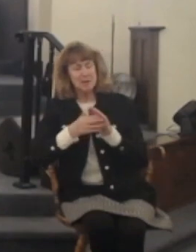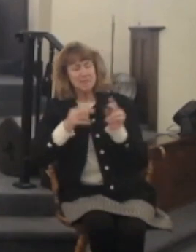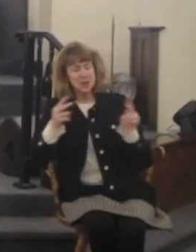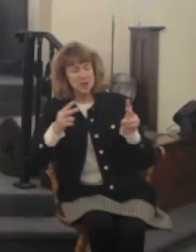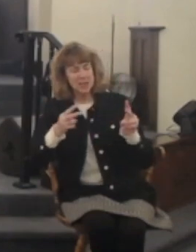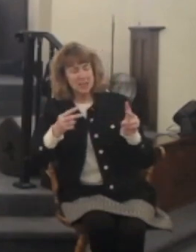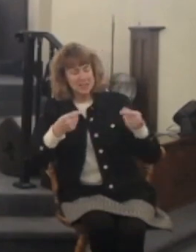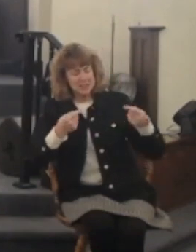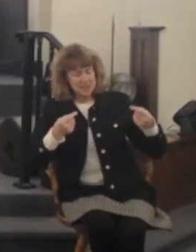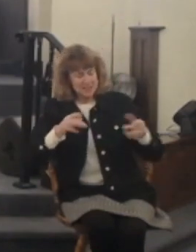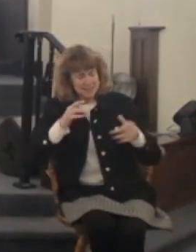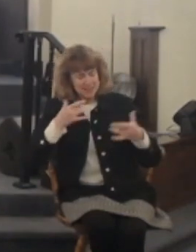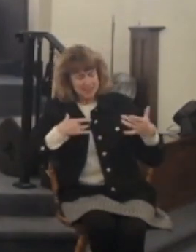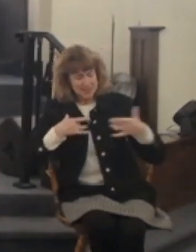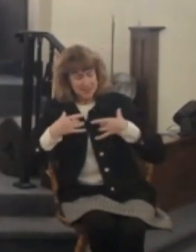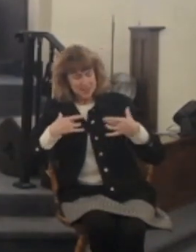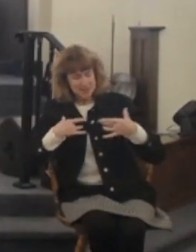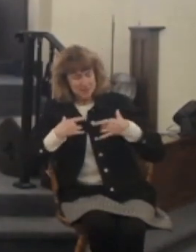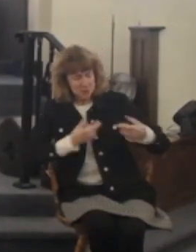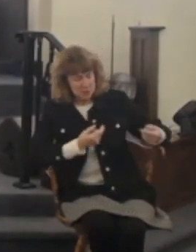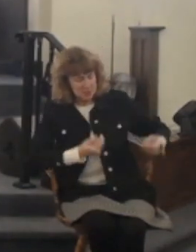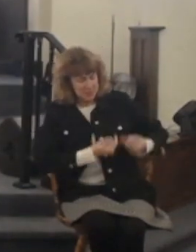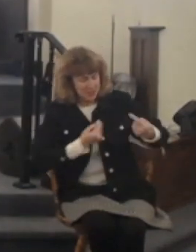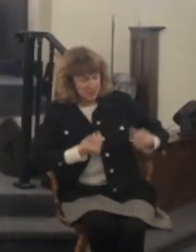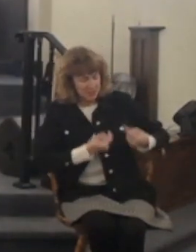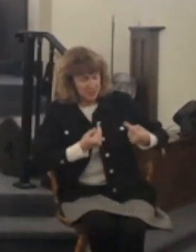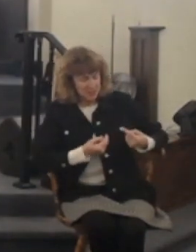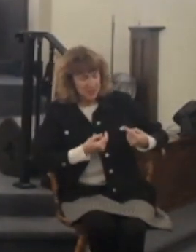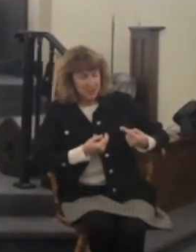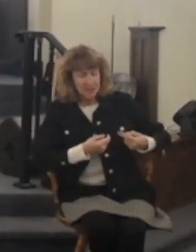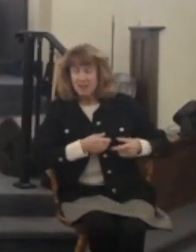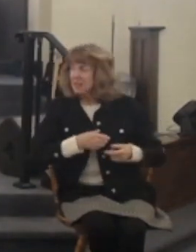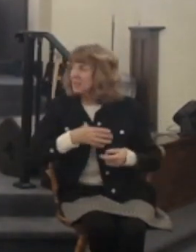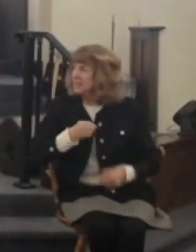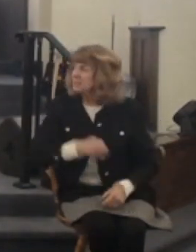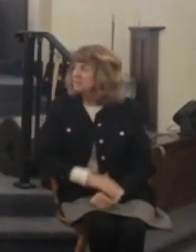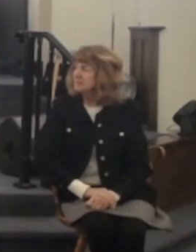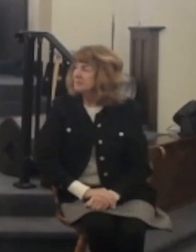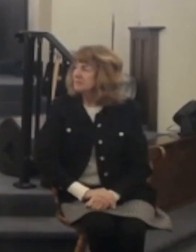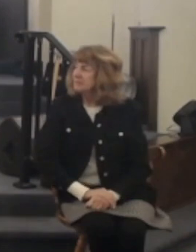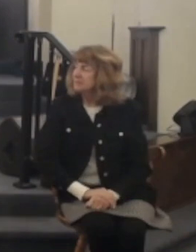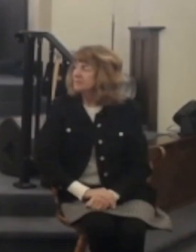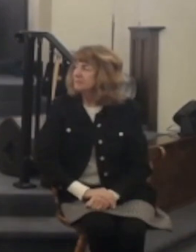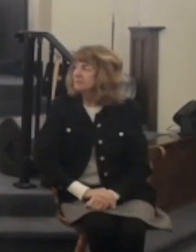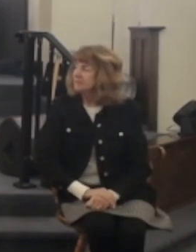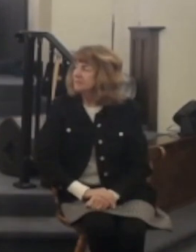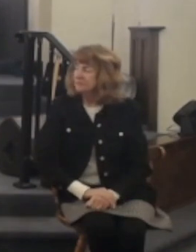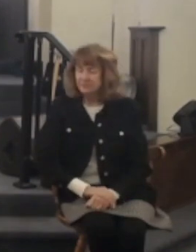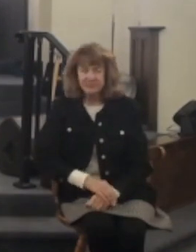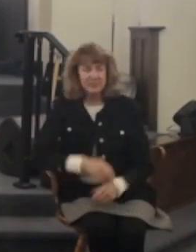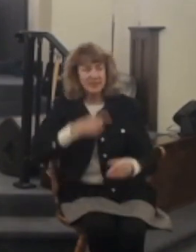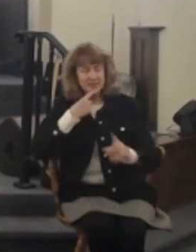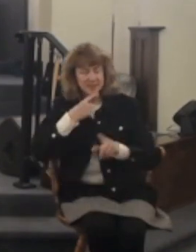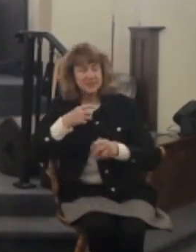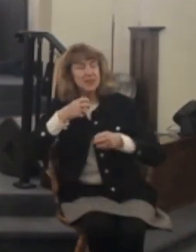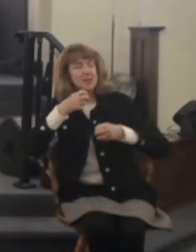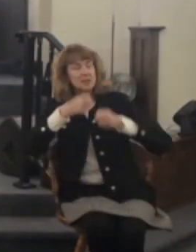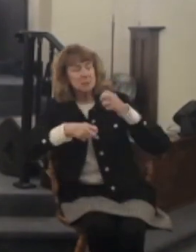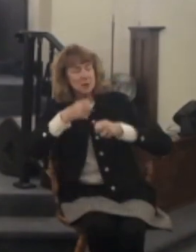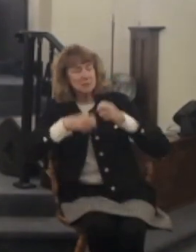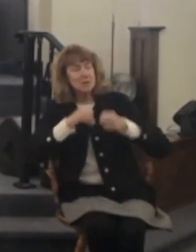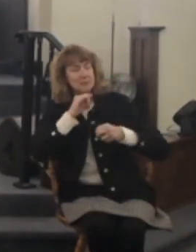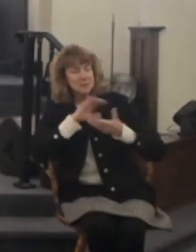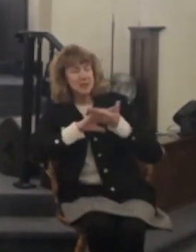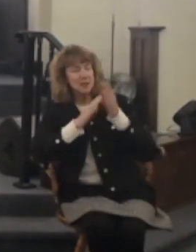yourself because all you see is your sin. And So the problem with it